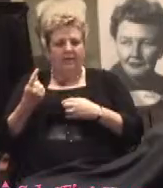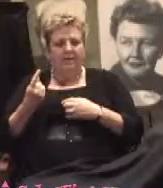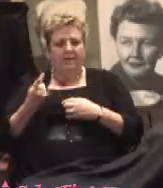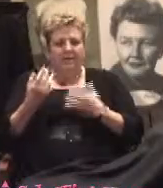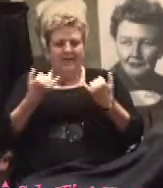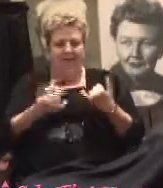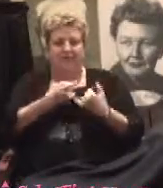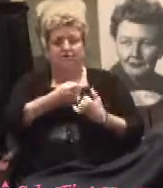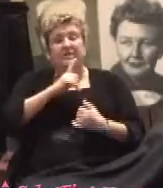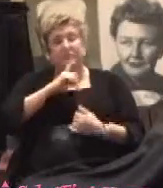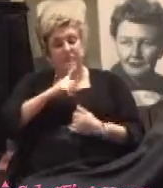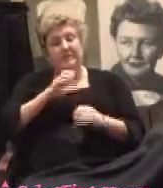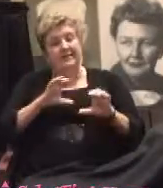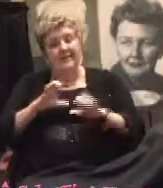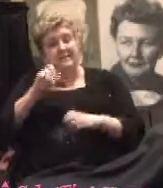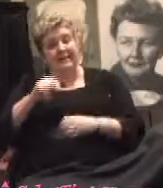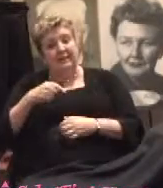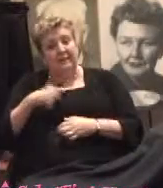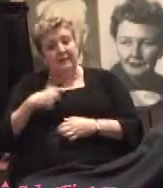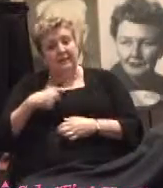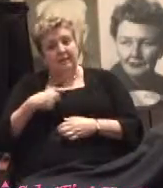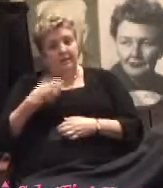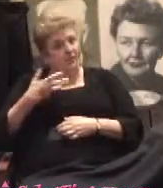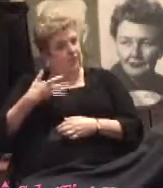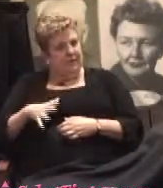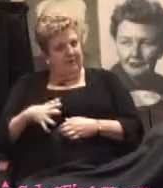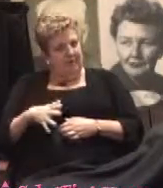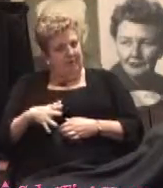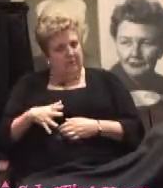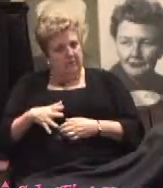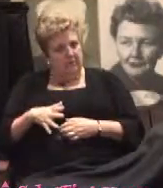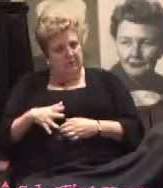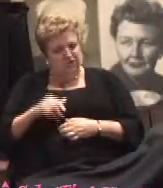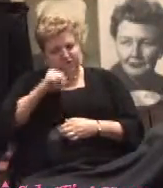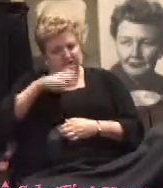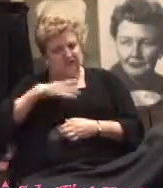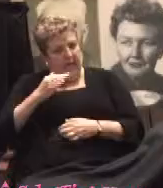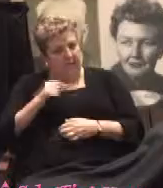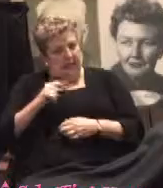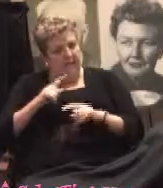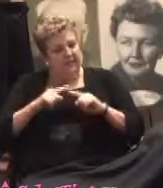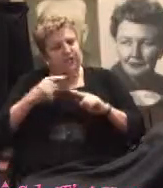me. She doesn't want it, she doesn't like it, but she allows me to take care of